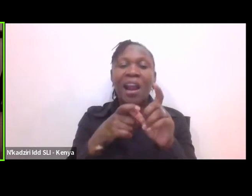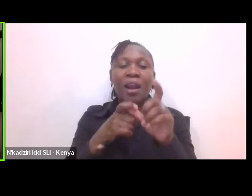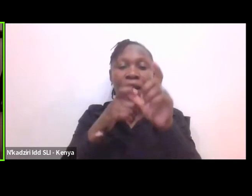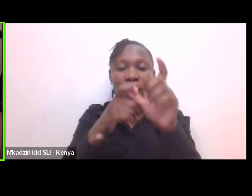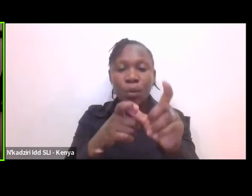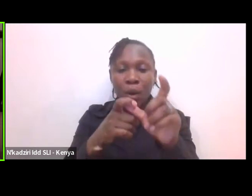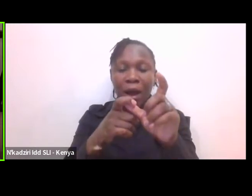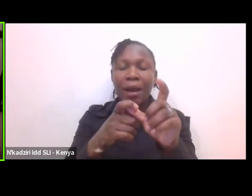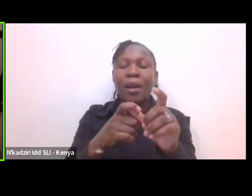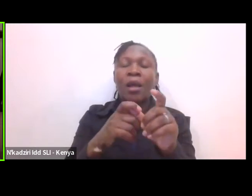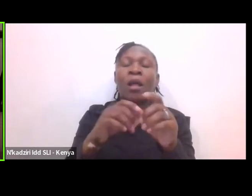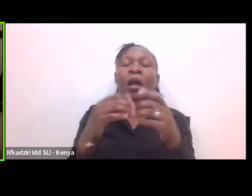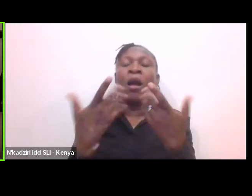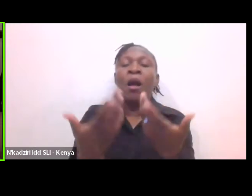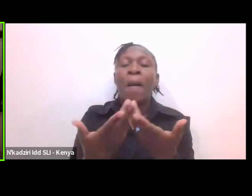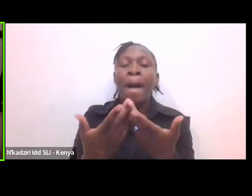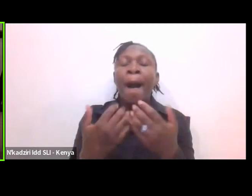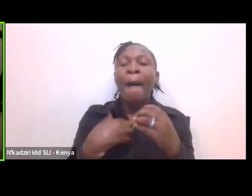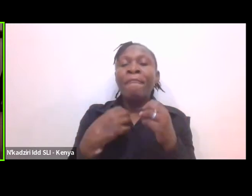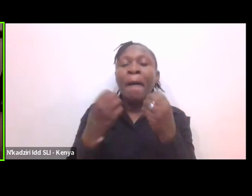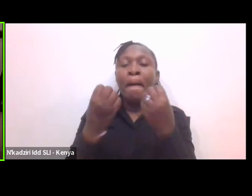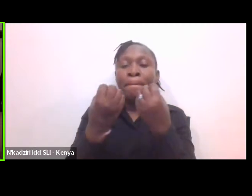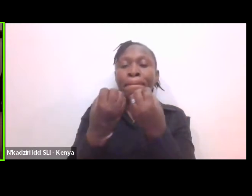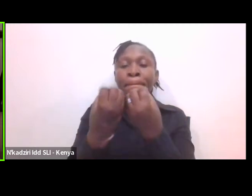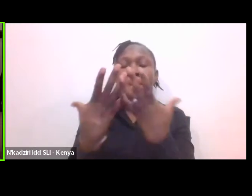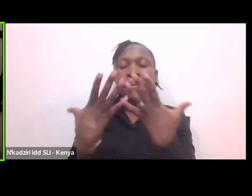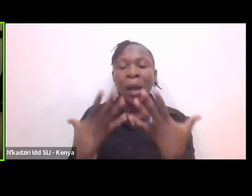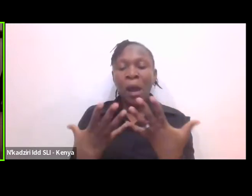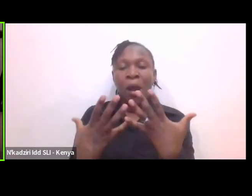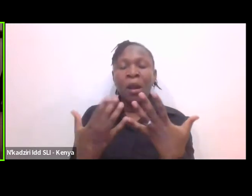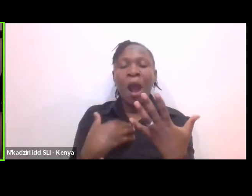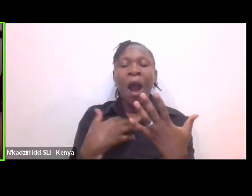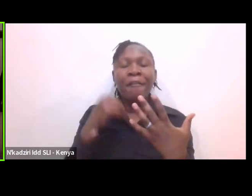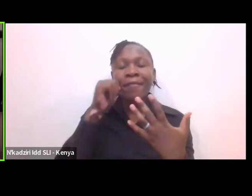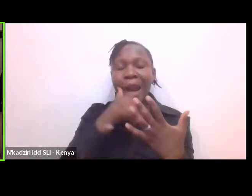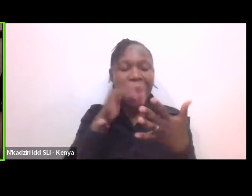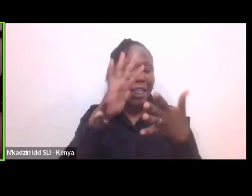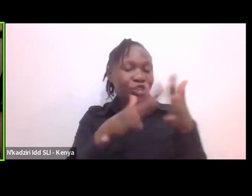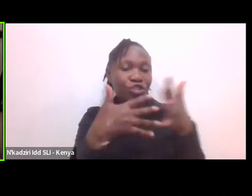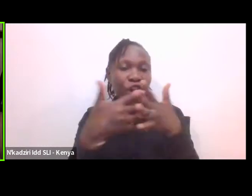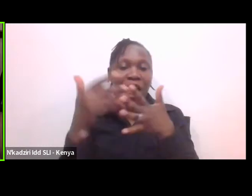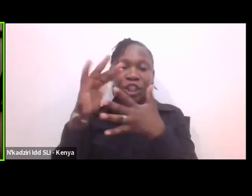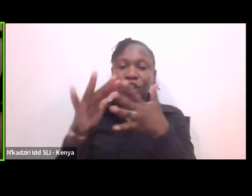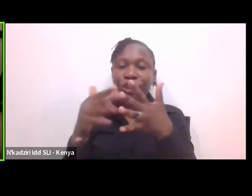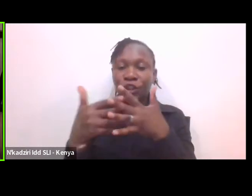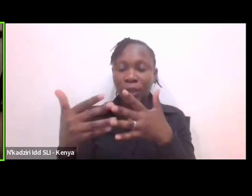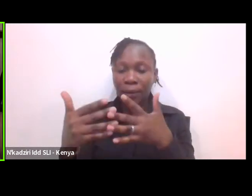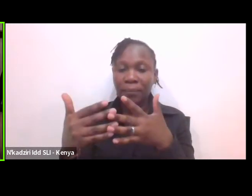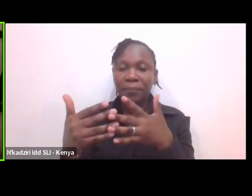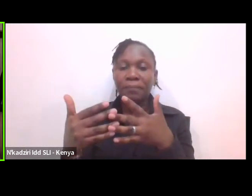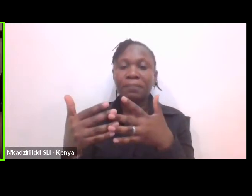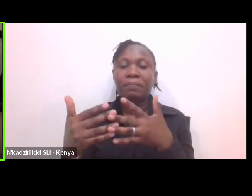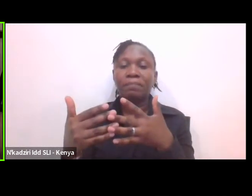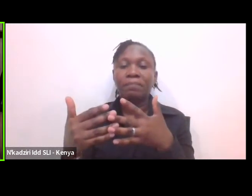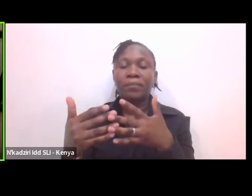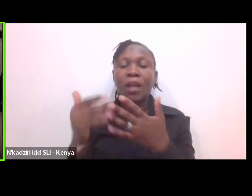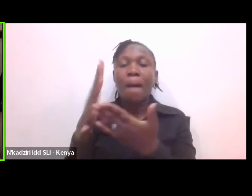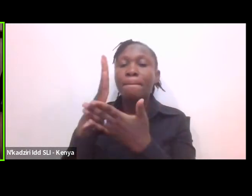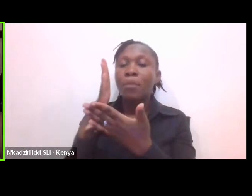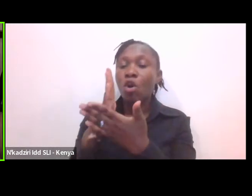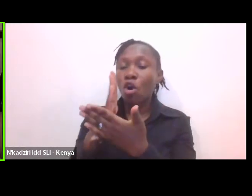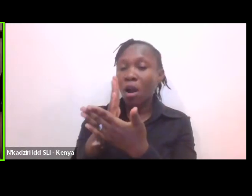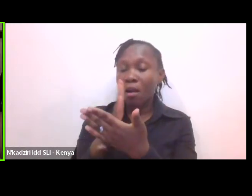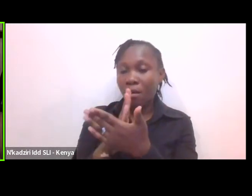Force, many, many other excellently structured, progressively certificated programs that